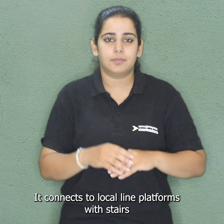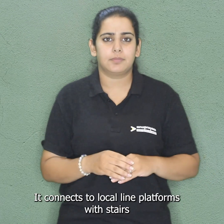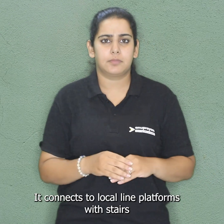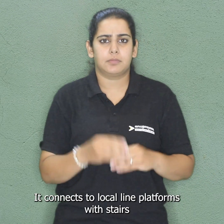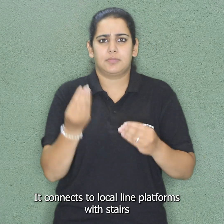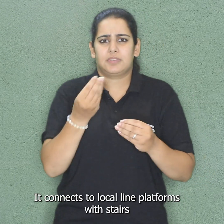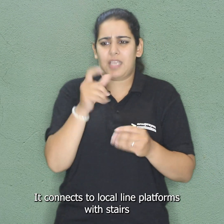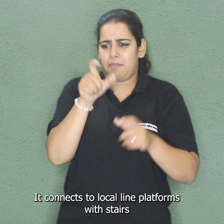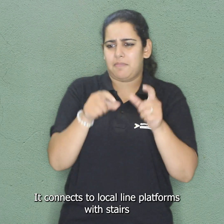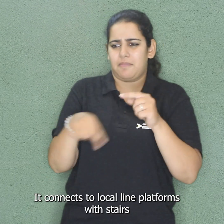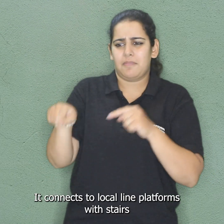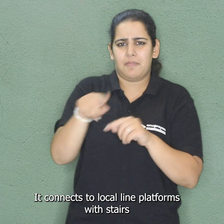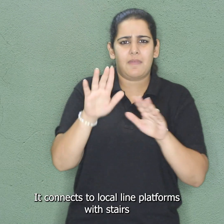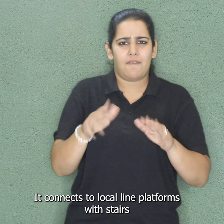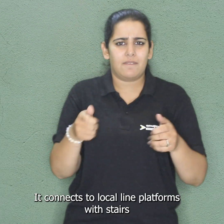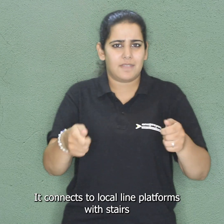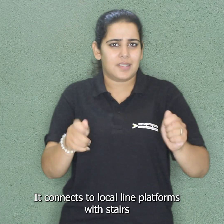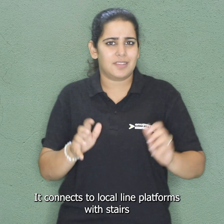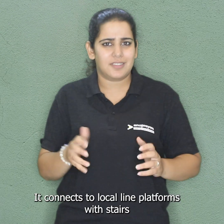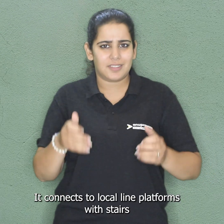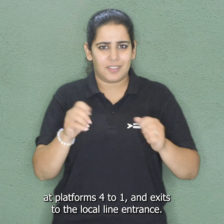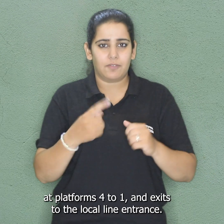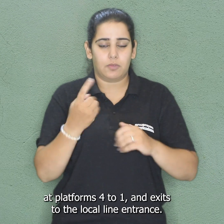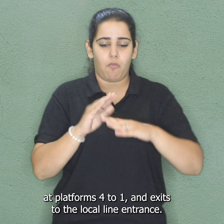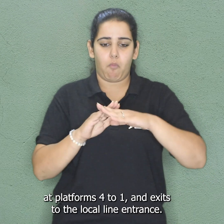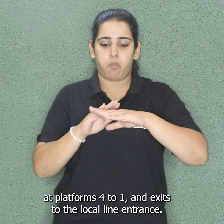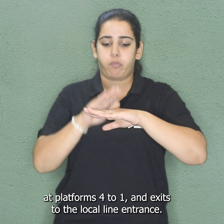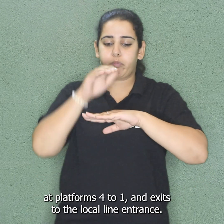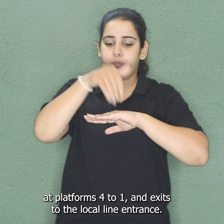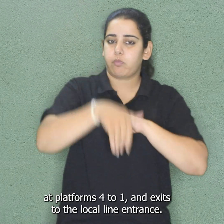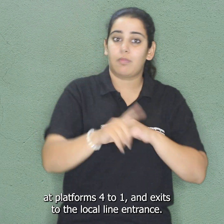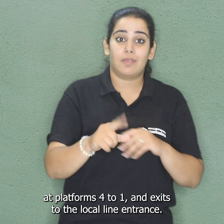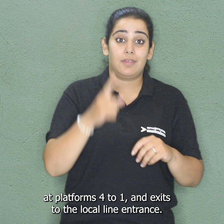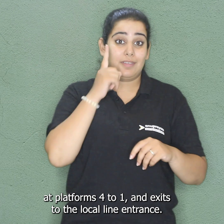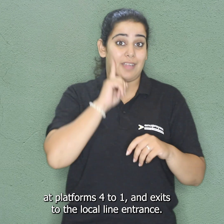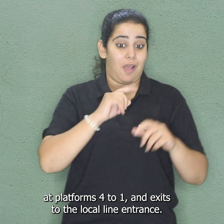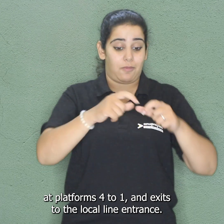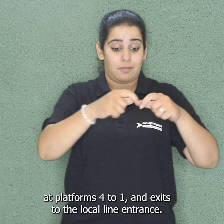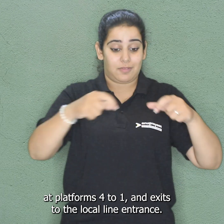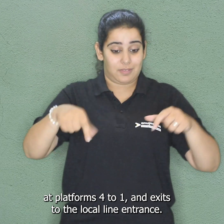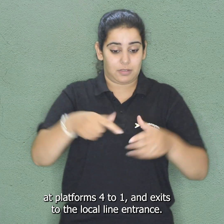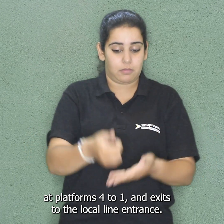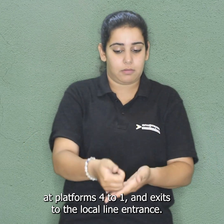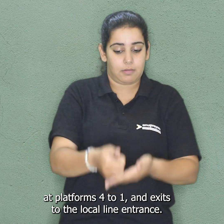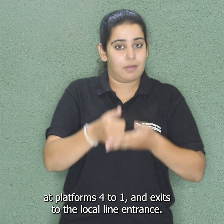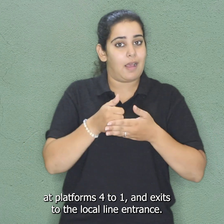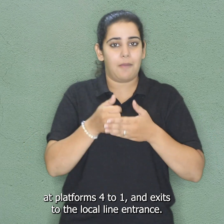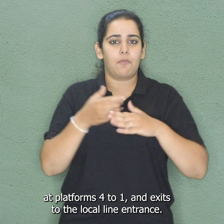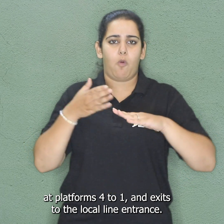It connects to local line platforms with stairs at platforms 4 to 1 and exits to the local line entrance.